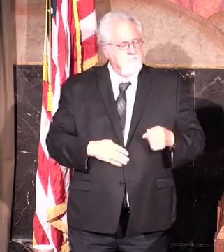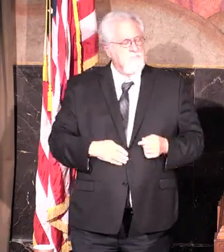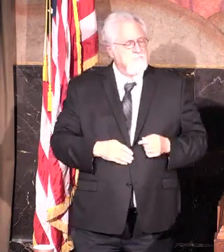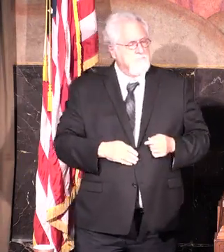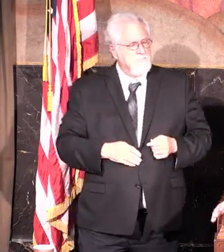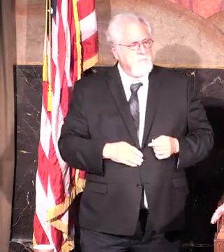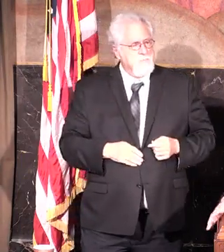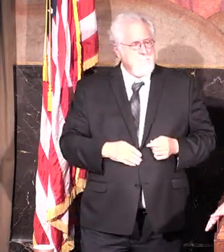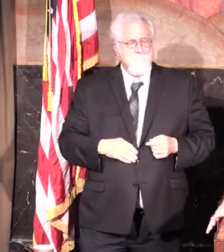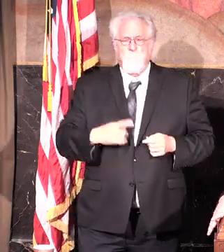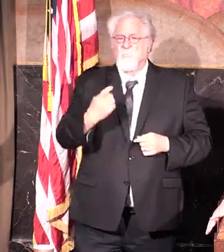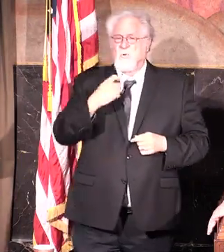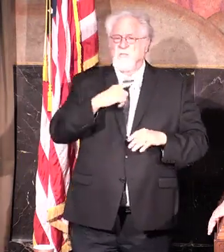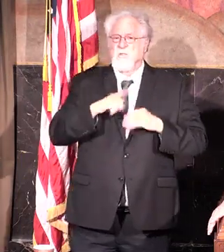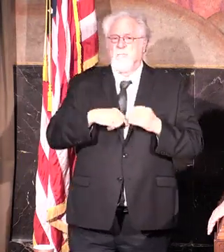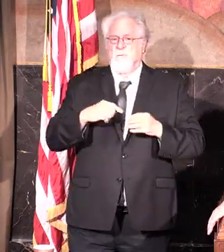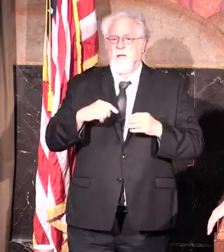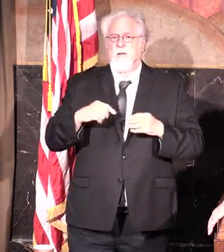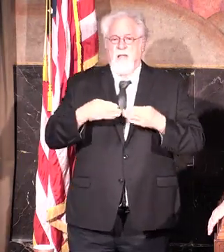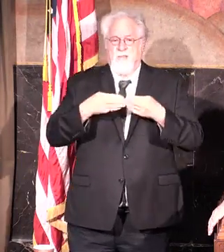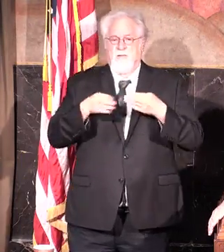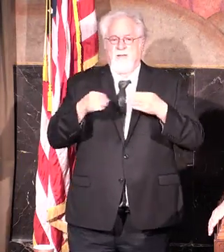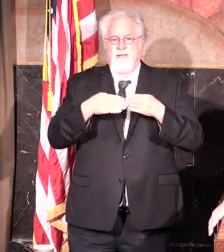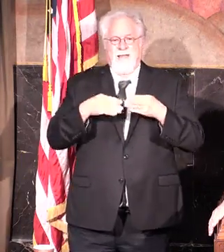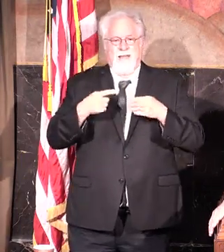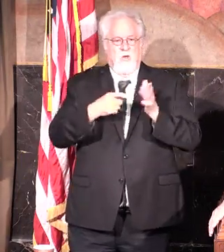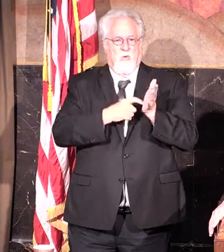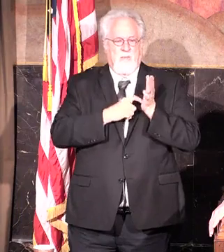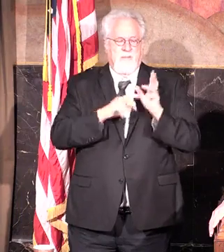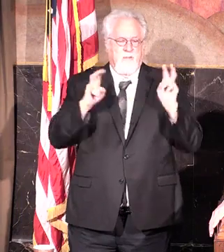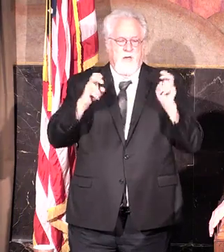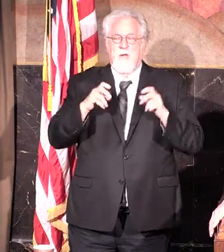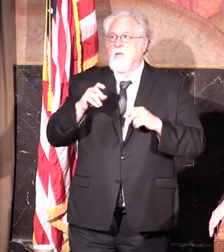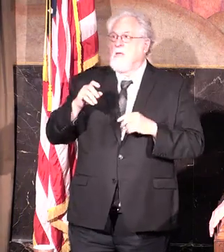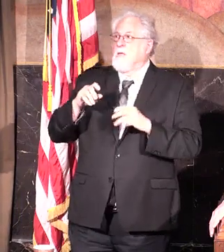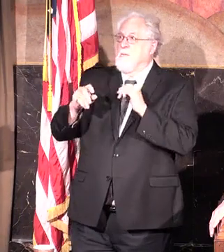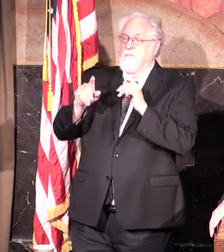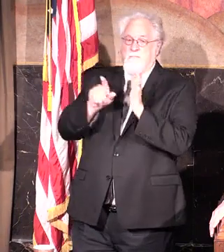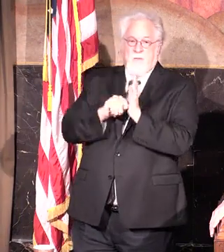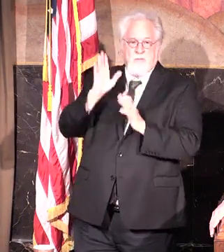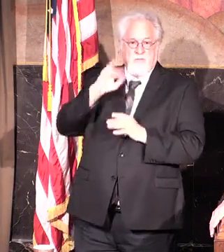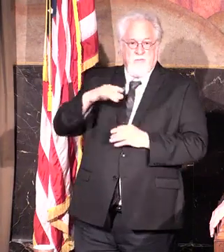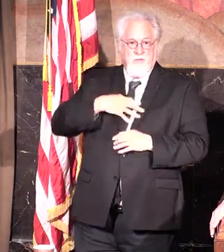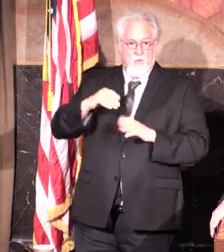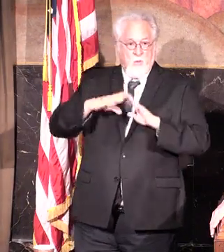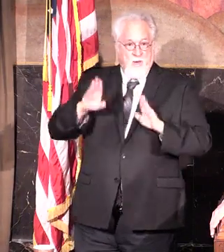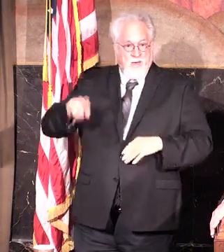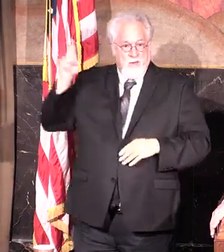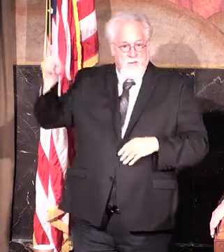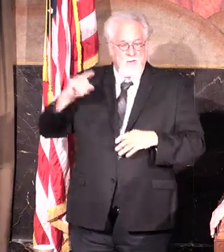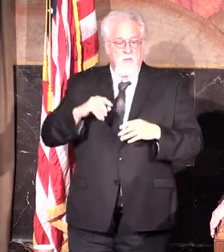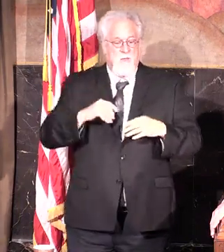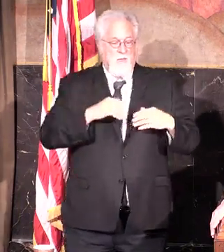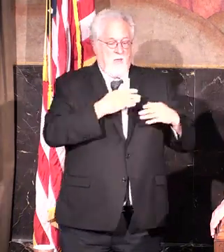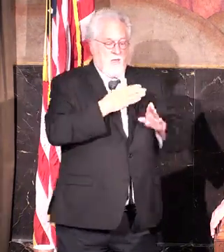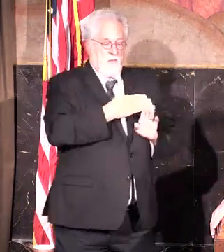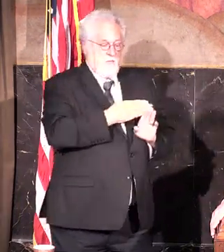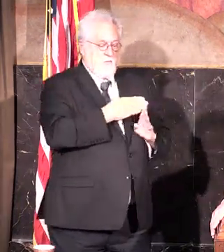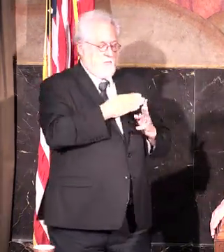and so the question is about the gating criteria put out by the White House with respect to moving